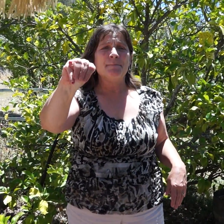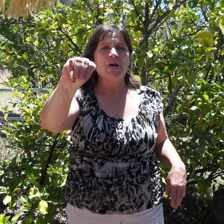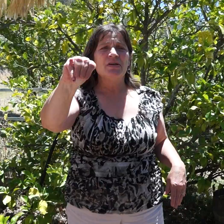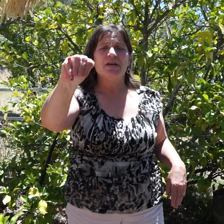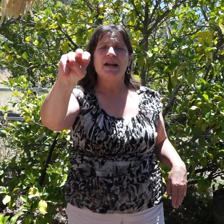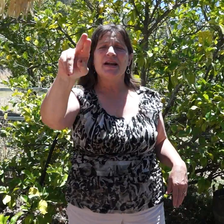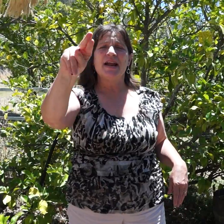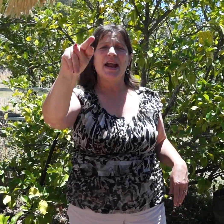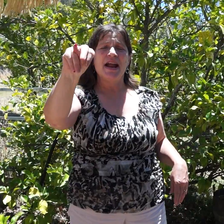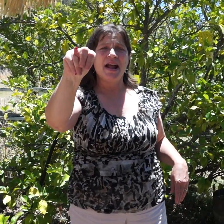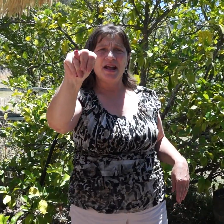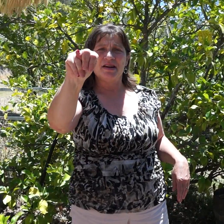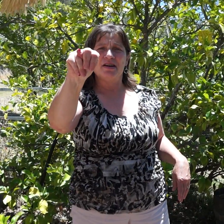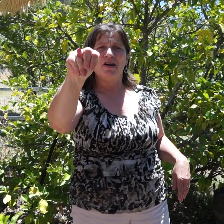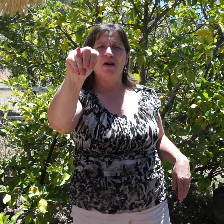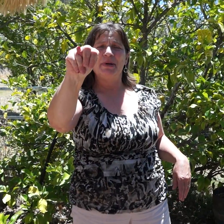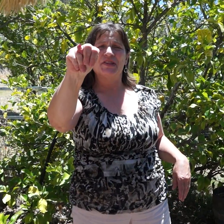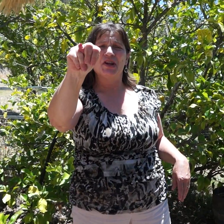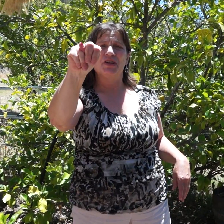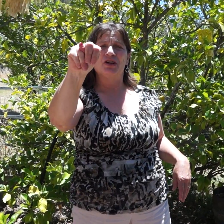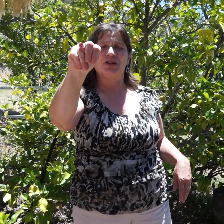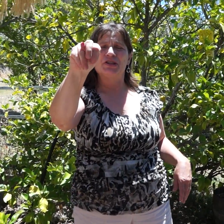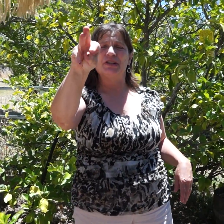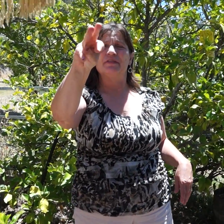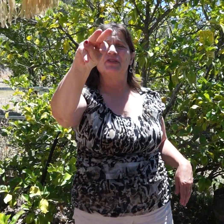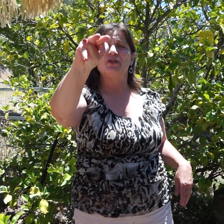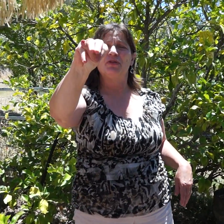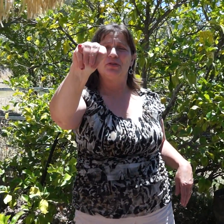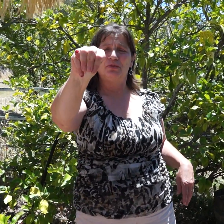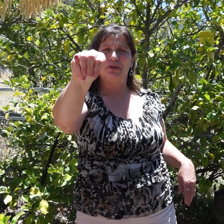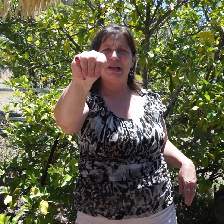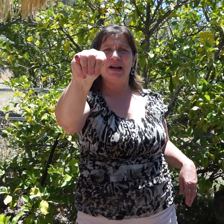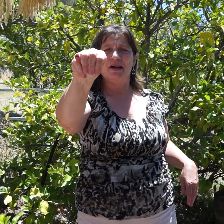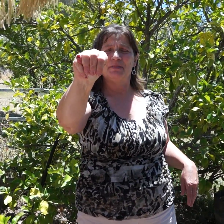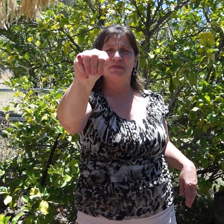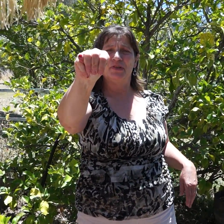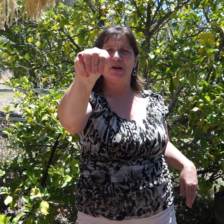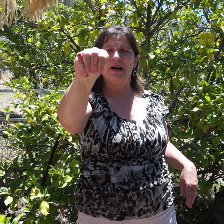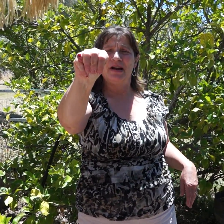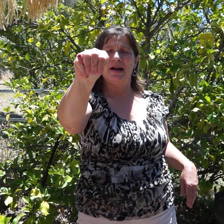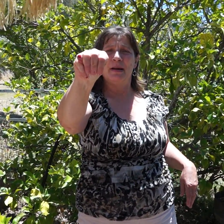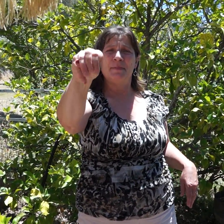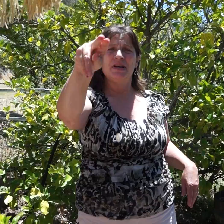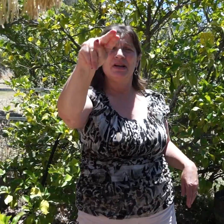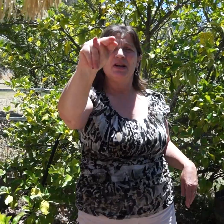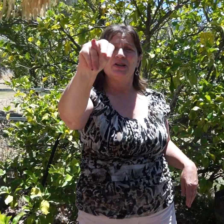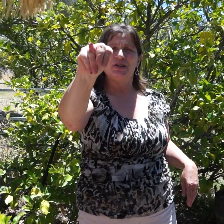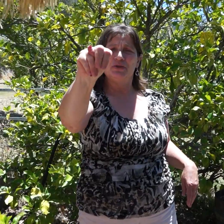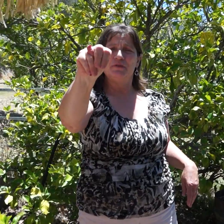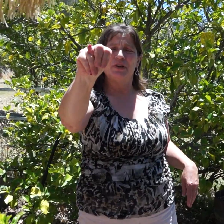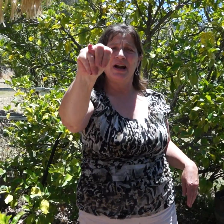M and N are based on the cursive, so 3 humps for M, 2 for